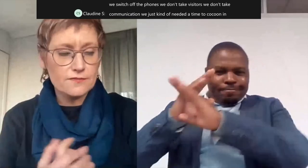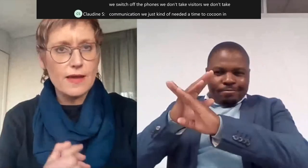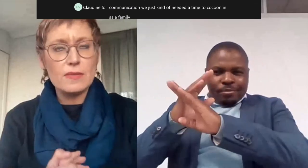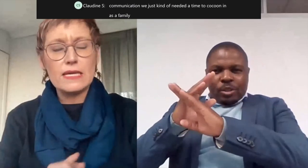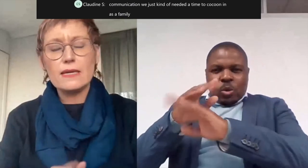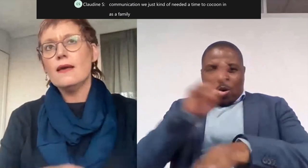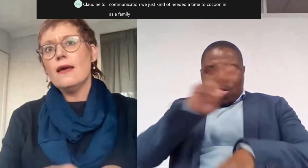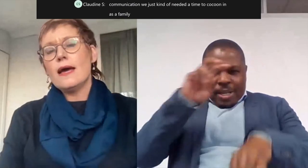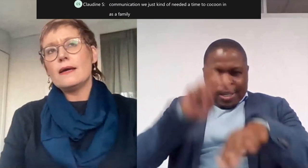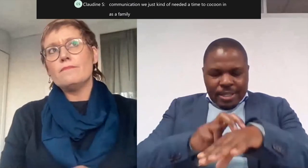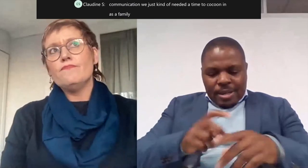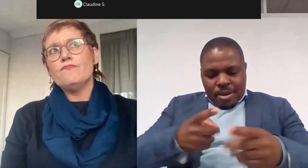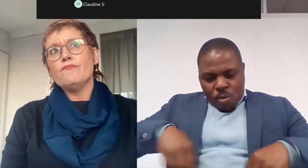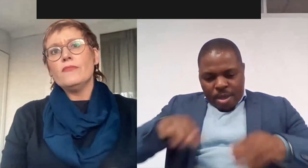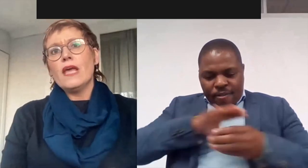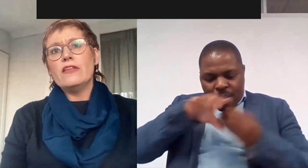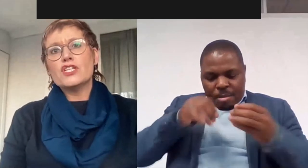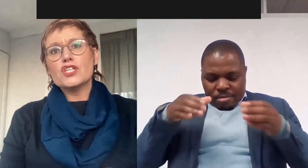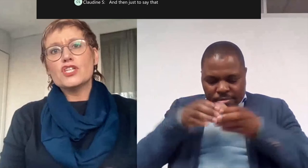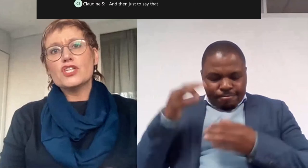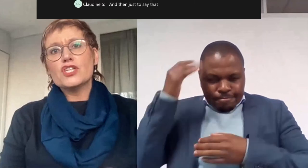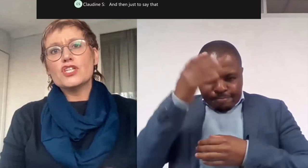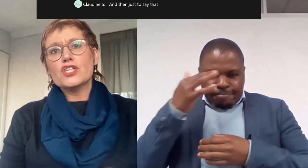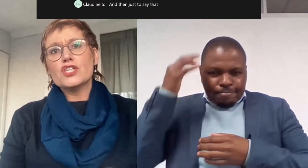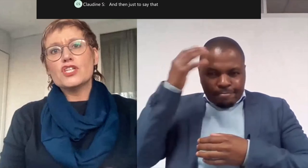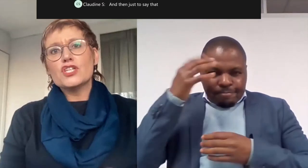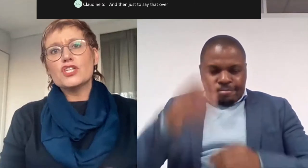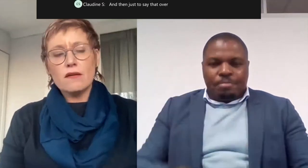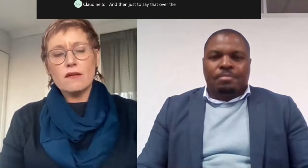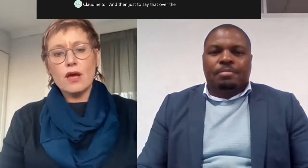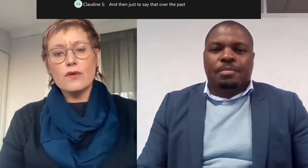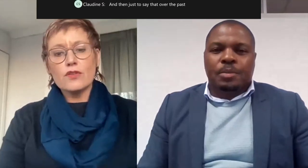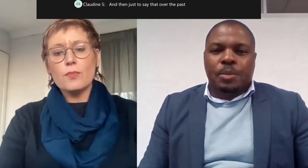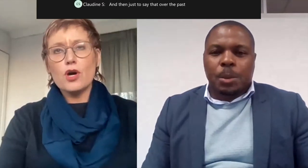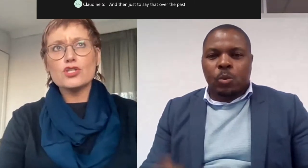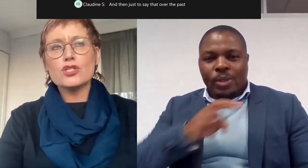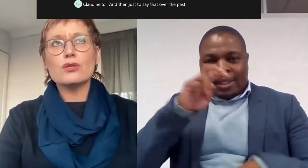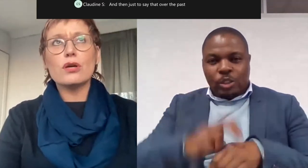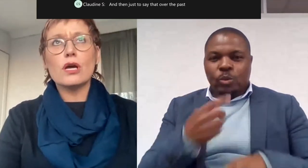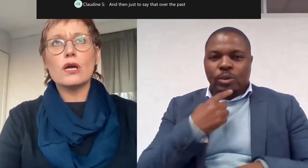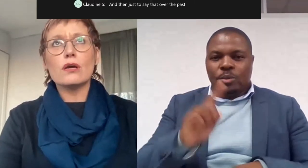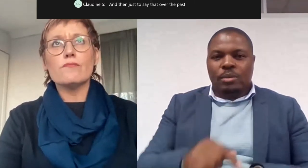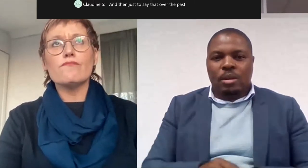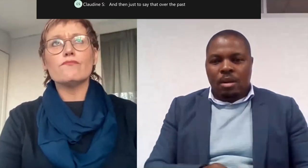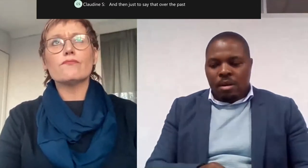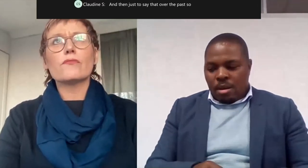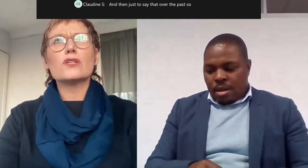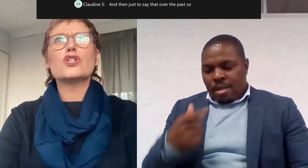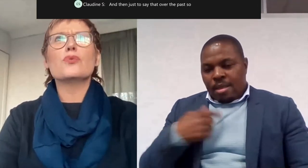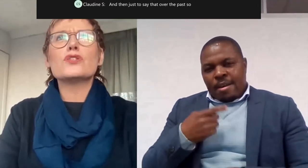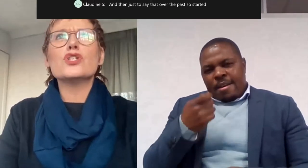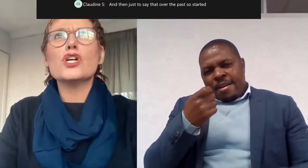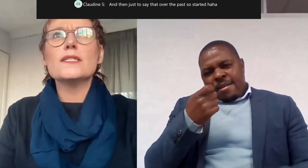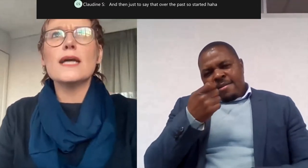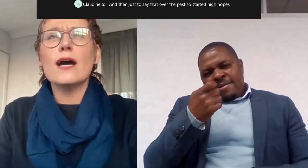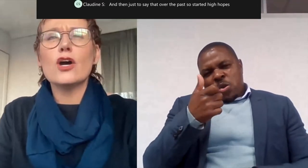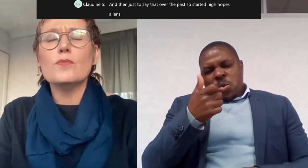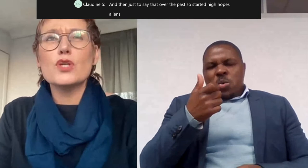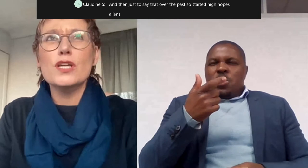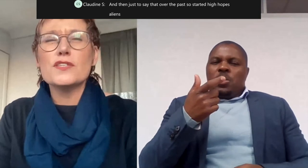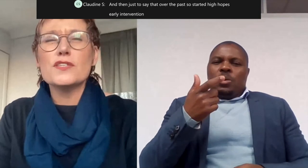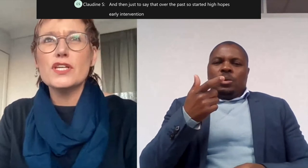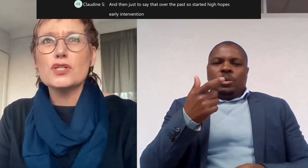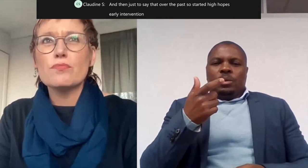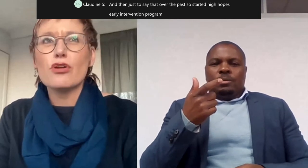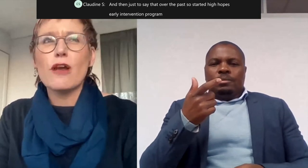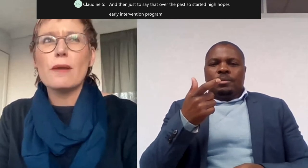cocoon in as a family. And then just to say that over the past, so I started